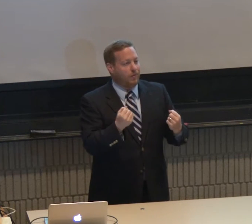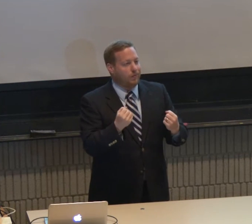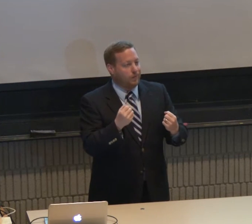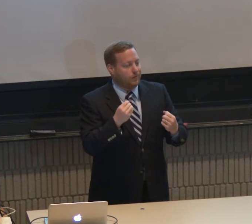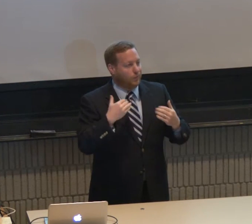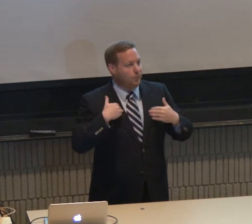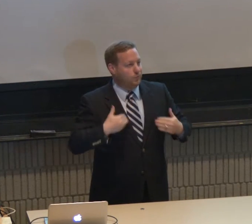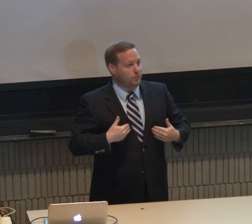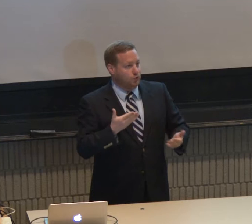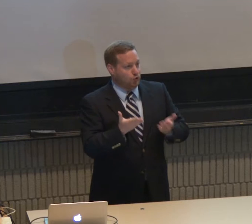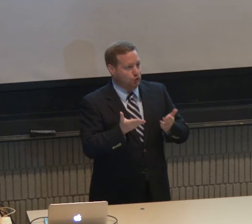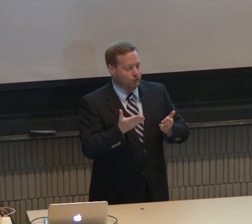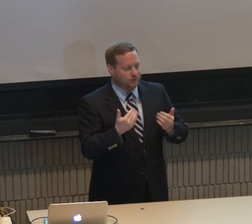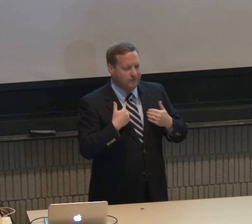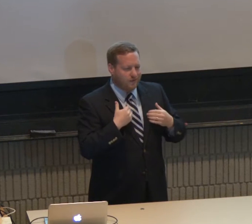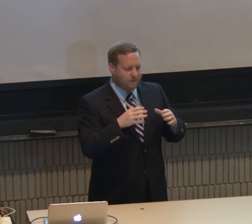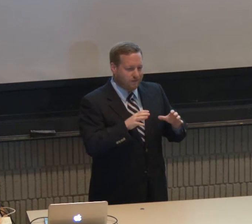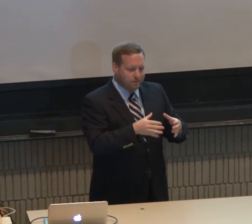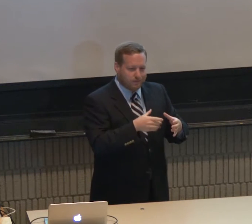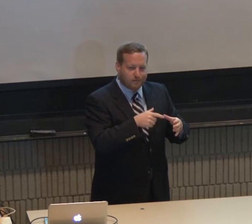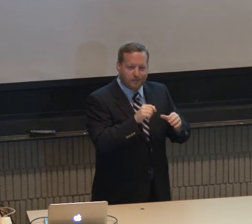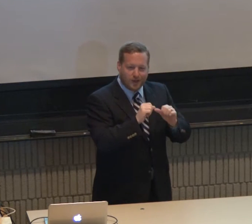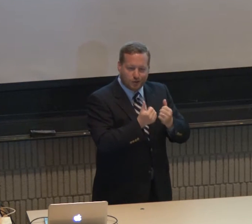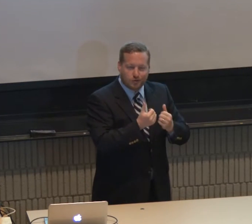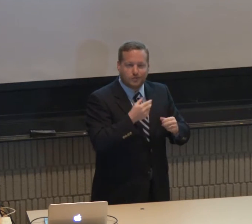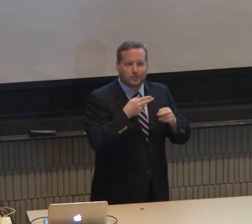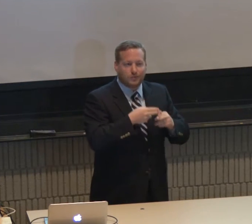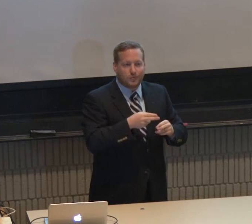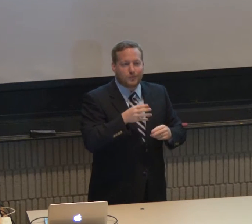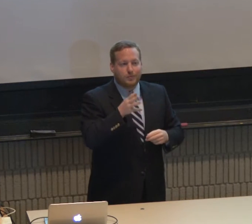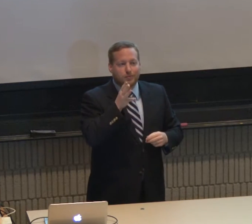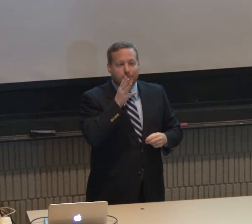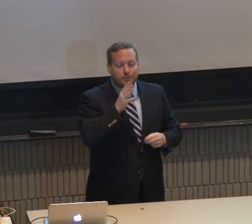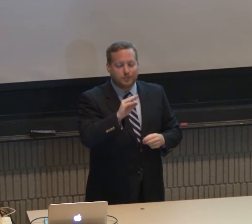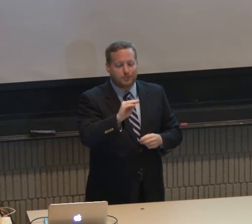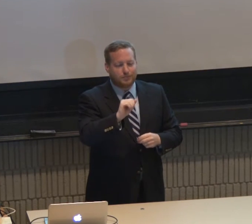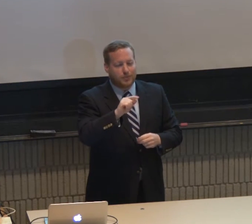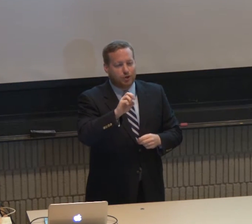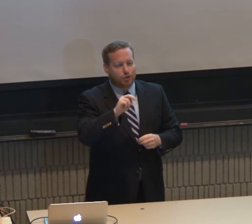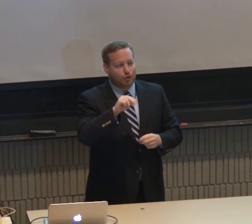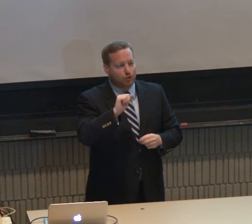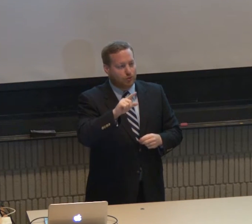for the U.S. Department of Health and Human Services. There's a sub-agency,